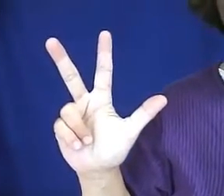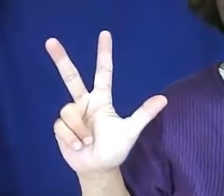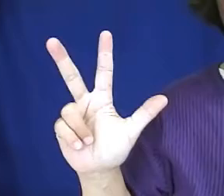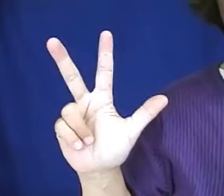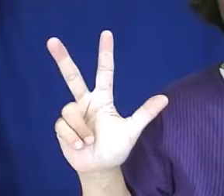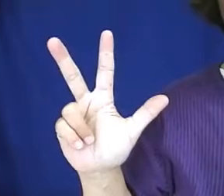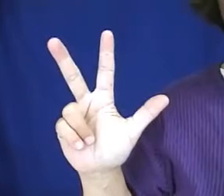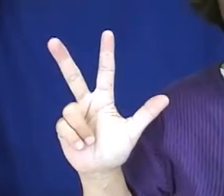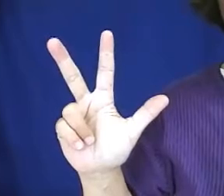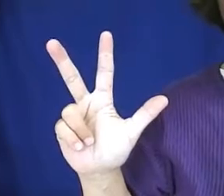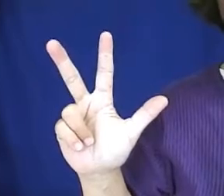Sign Language.